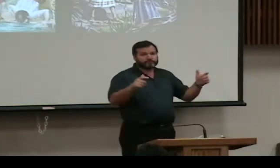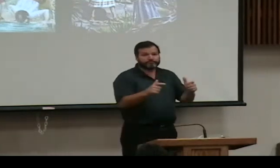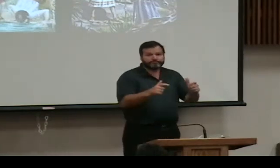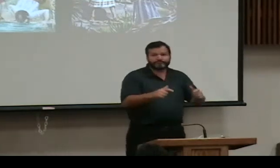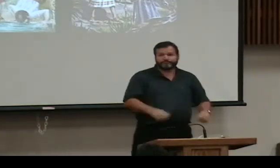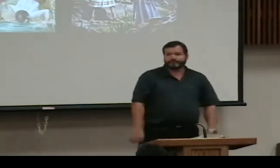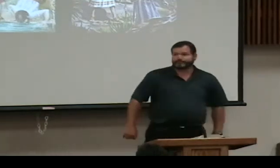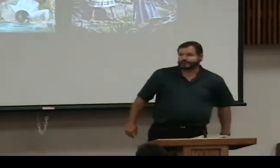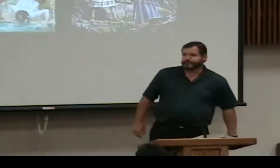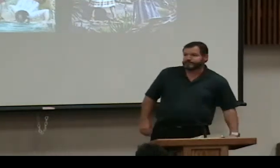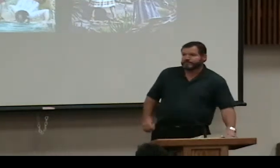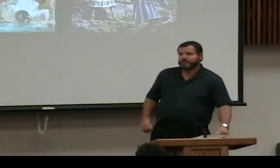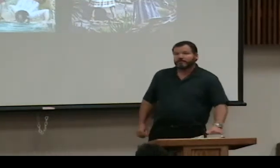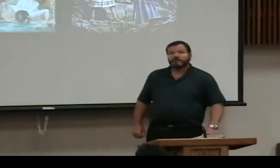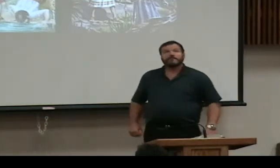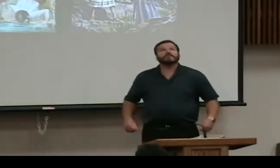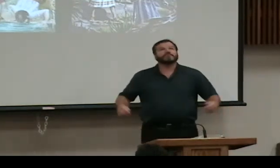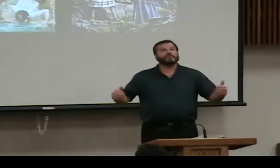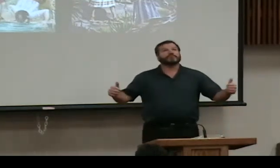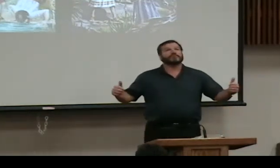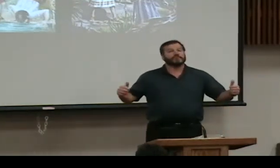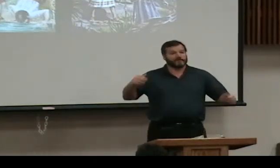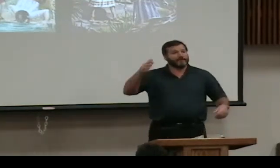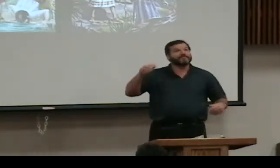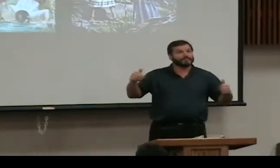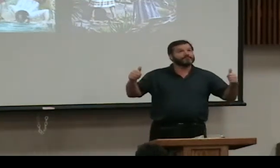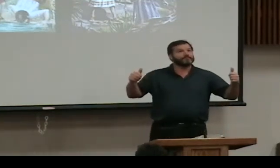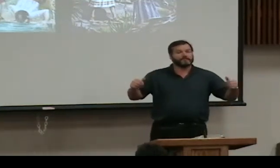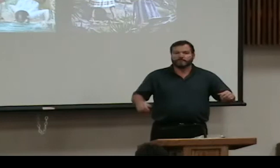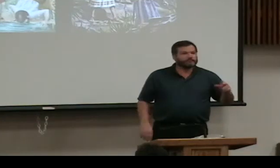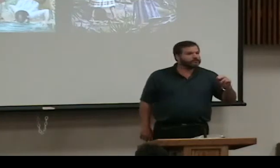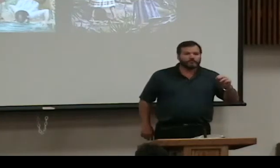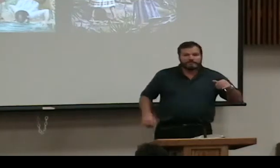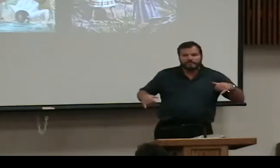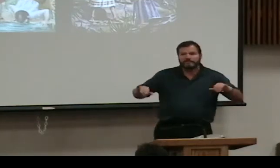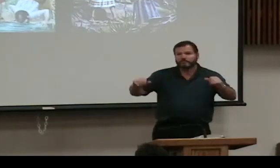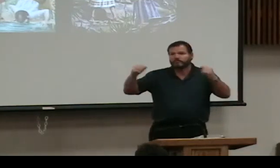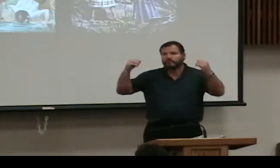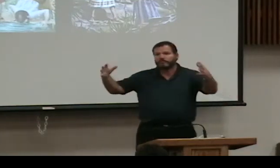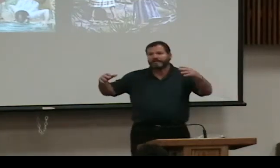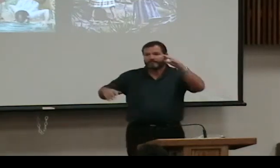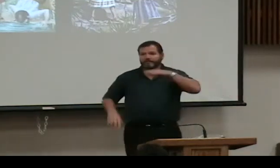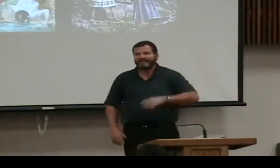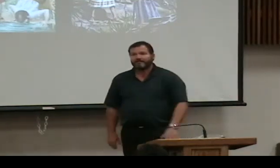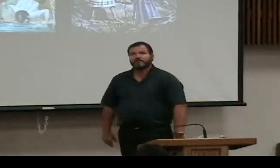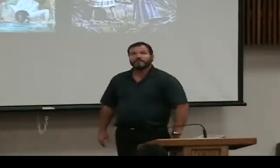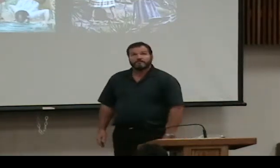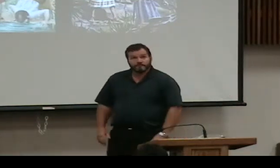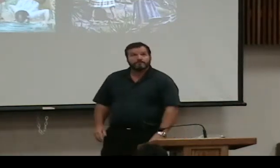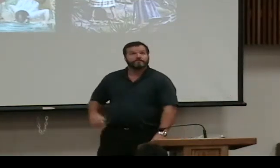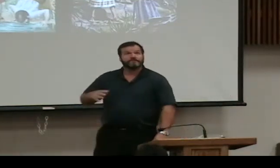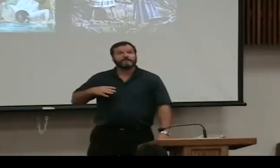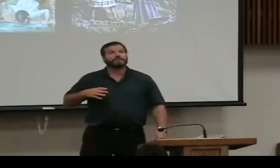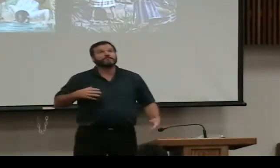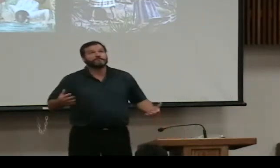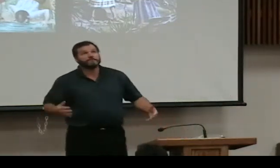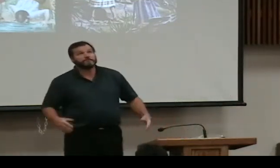Now they're really small. Is that enough? No. Too many men. Fine.